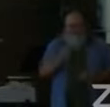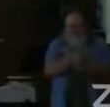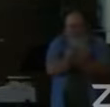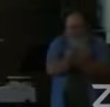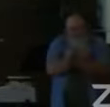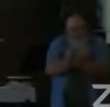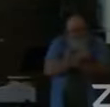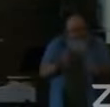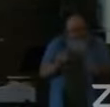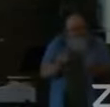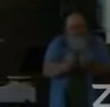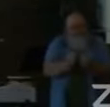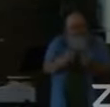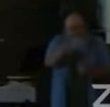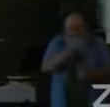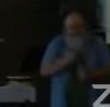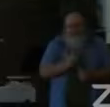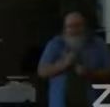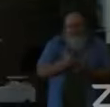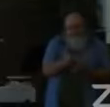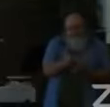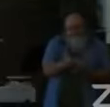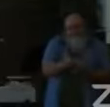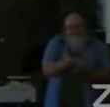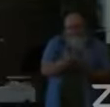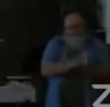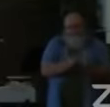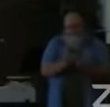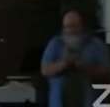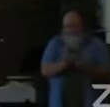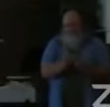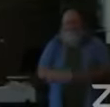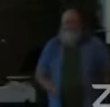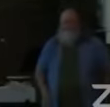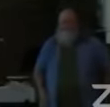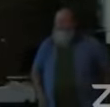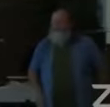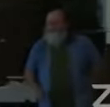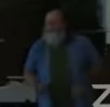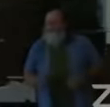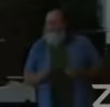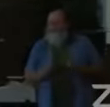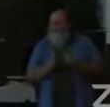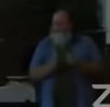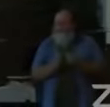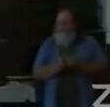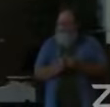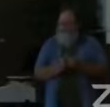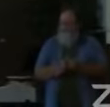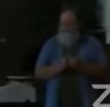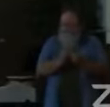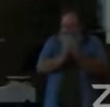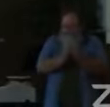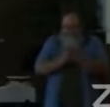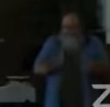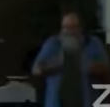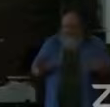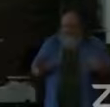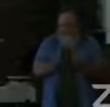we have peace with God through Jesus Christ. We have peace with God through Jesus Christ. This has a pointer on it, right?